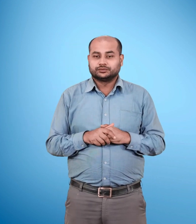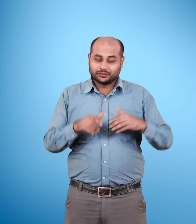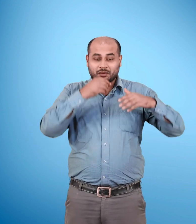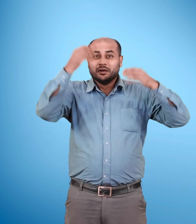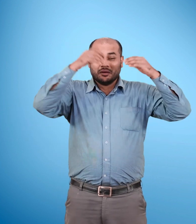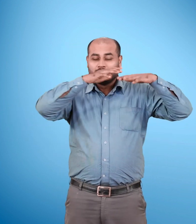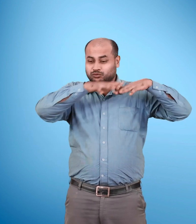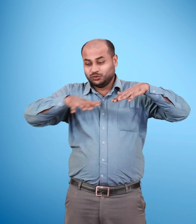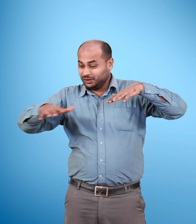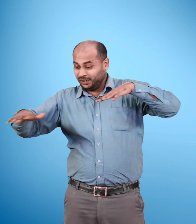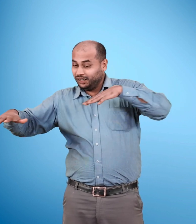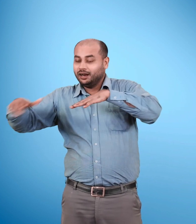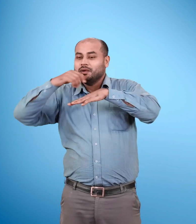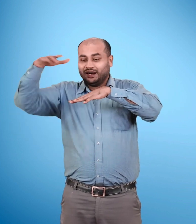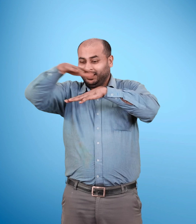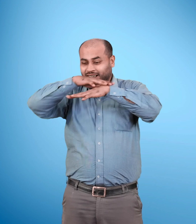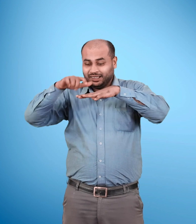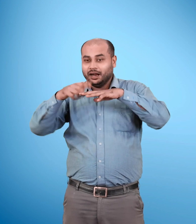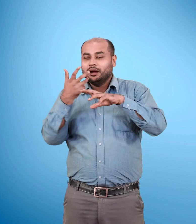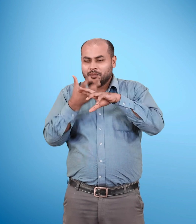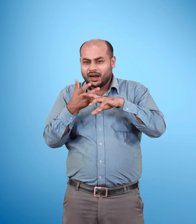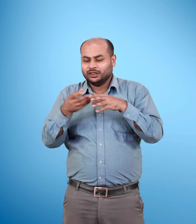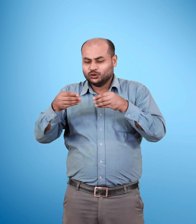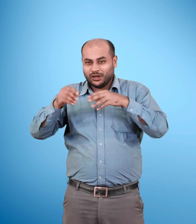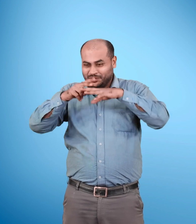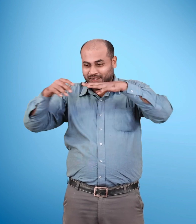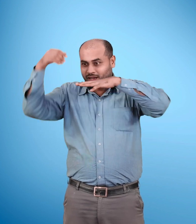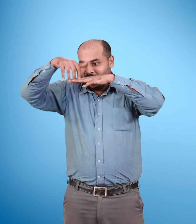A part of the rainwater gets absorbed by the ground